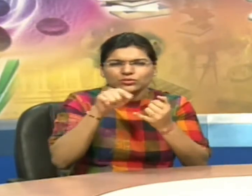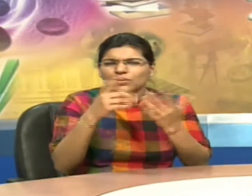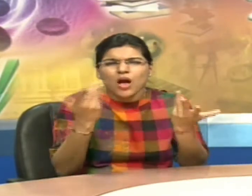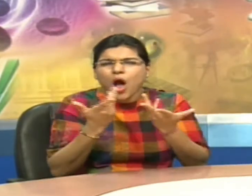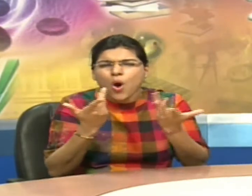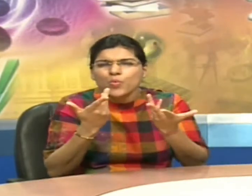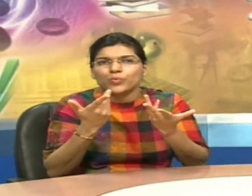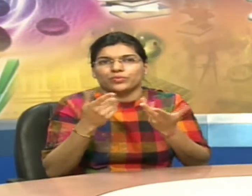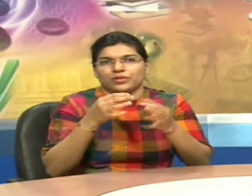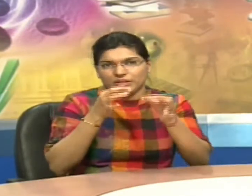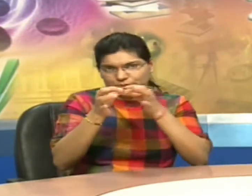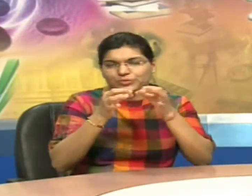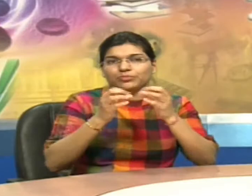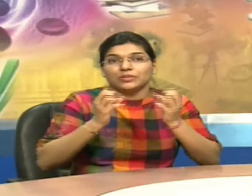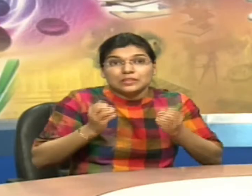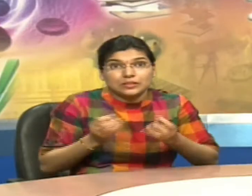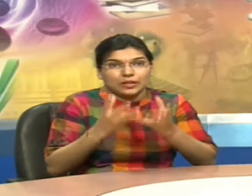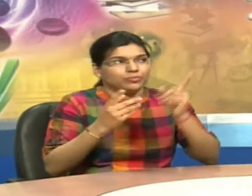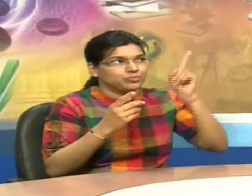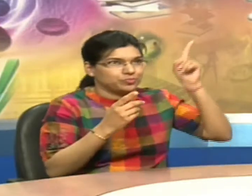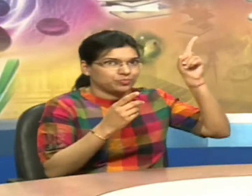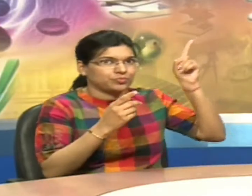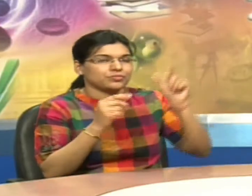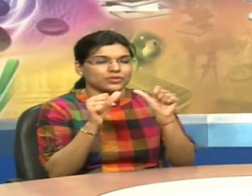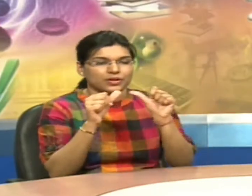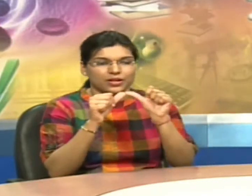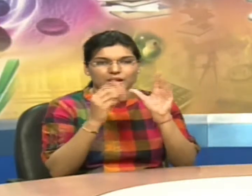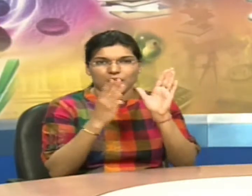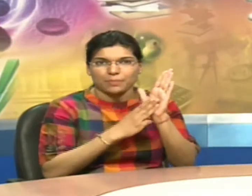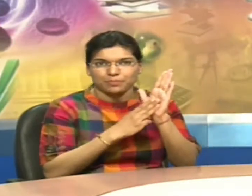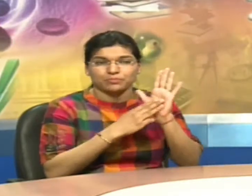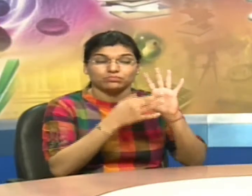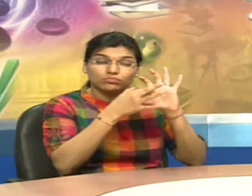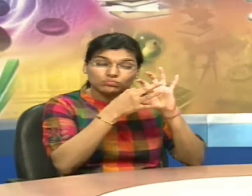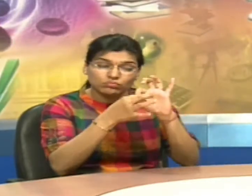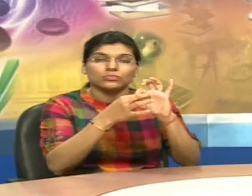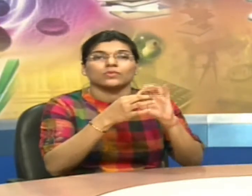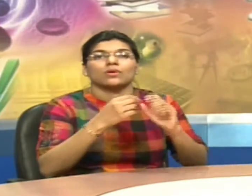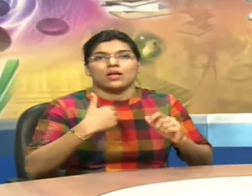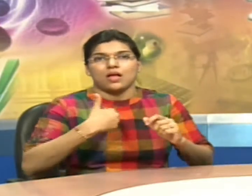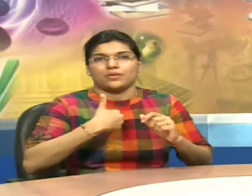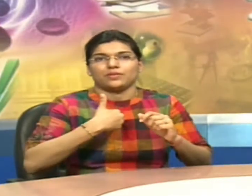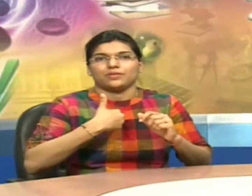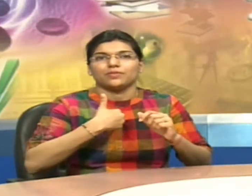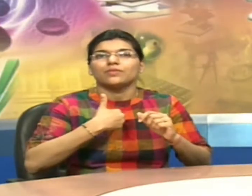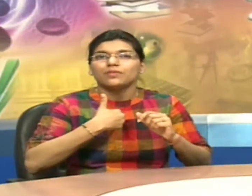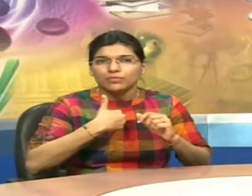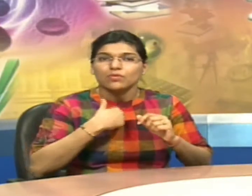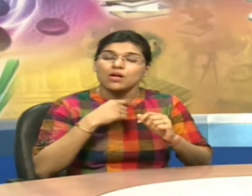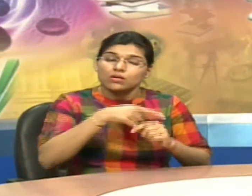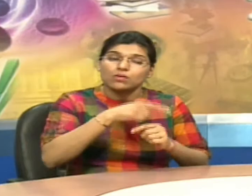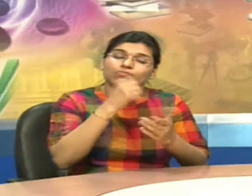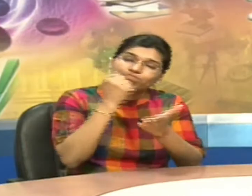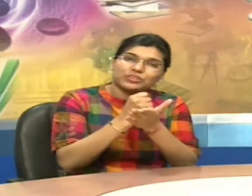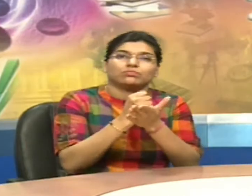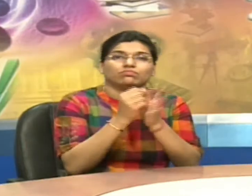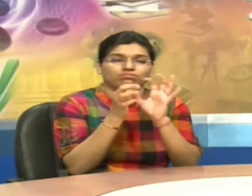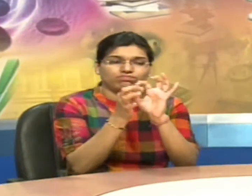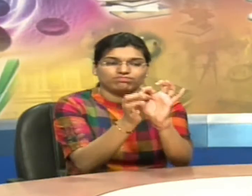am, are and is. I'll explain you. In the table, you can see am is used for